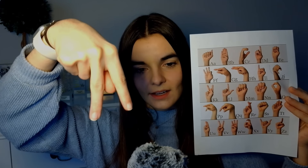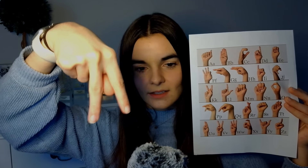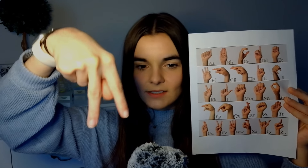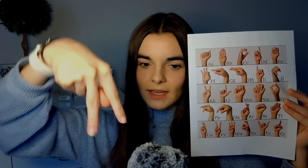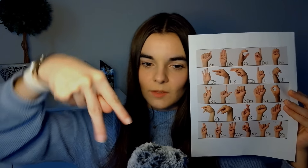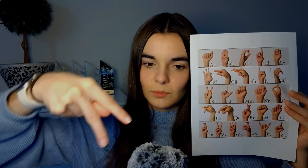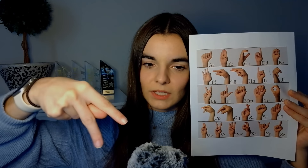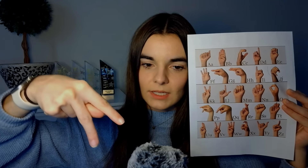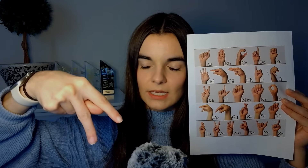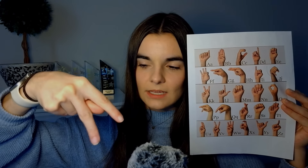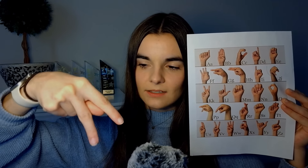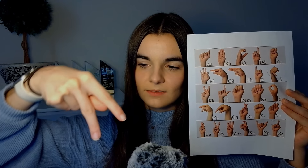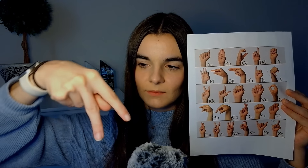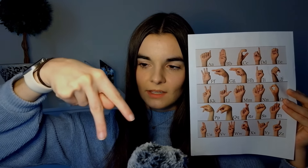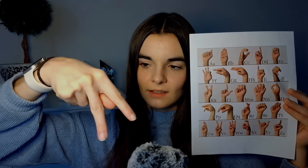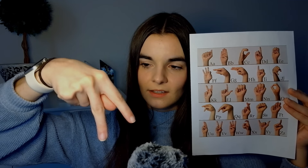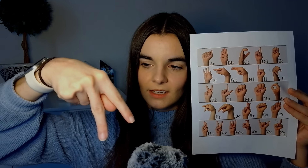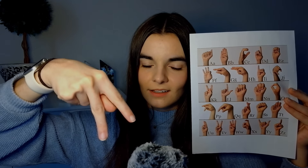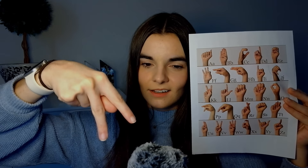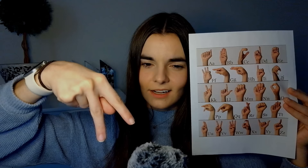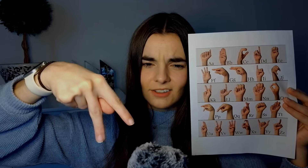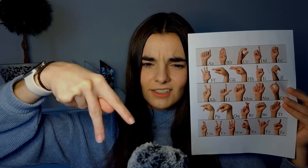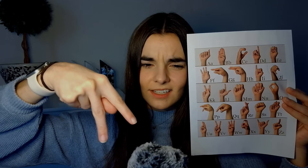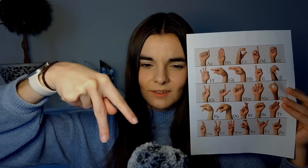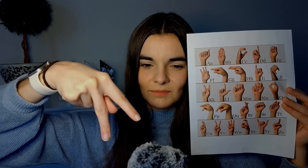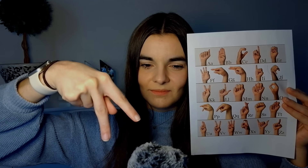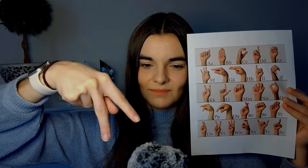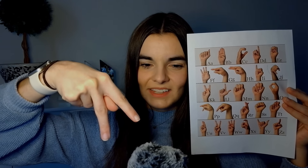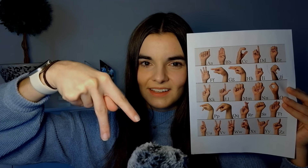is a P. Kind of looks like a